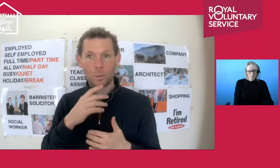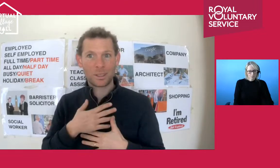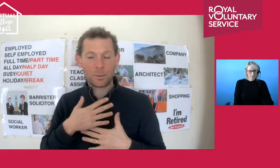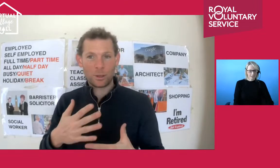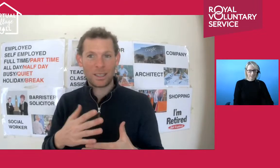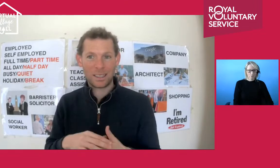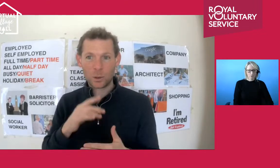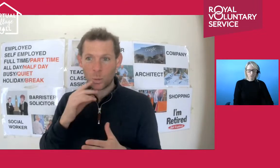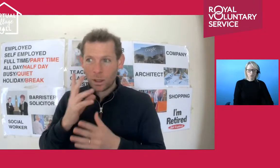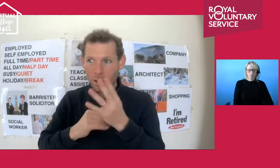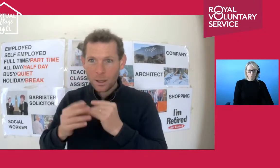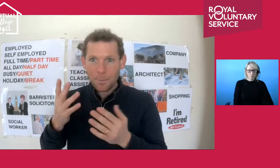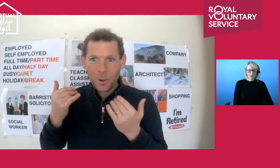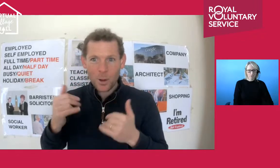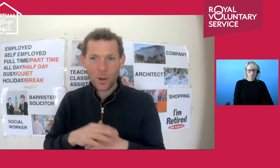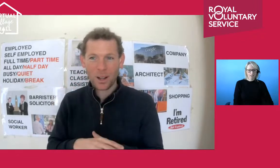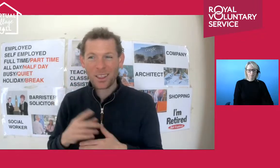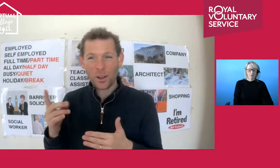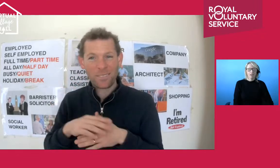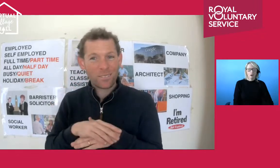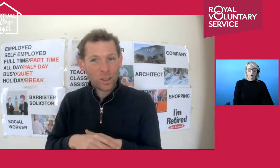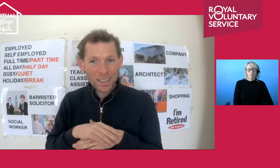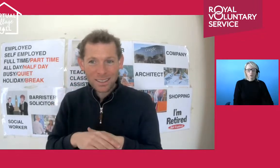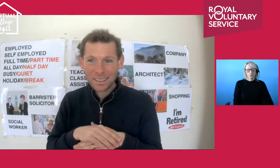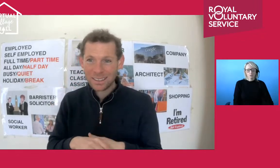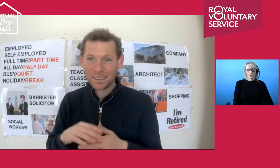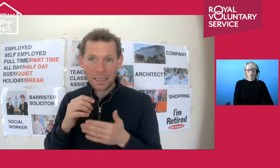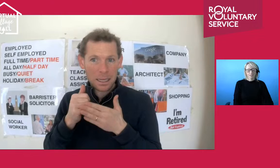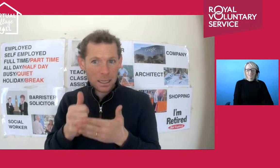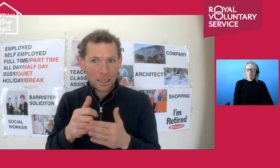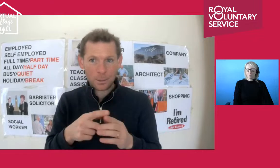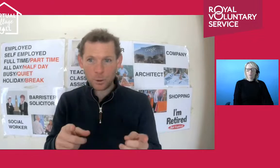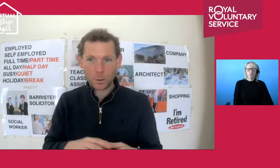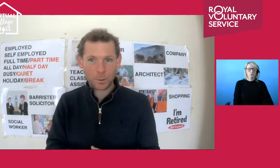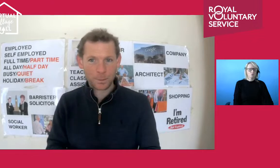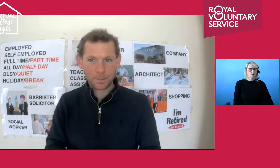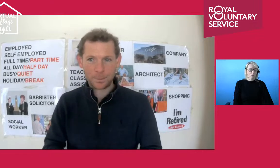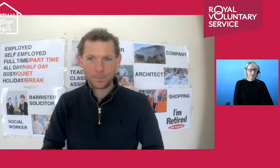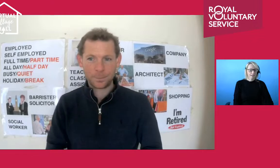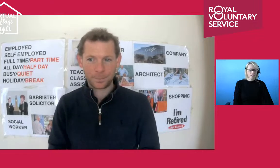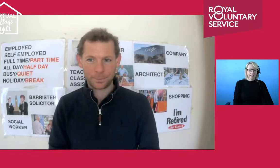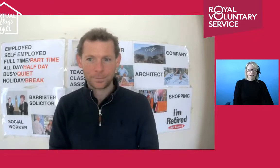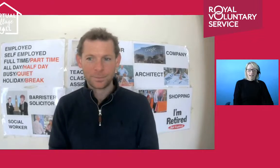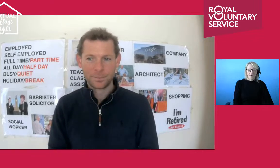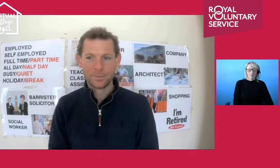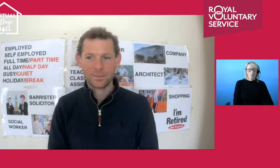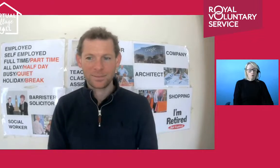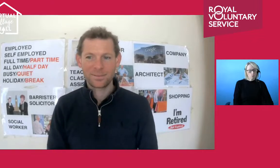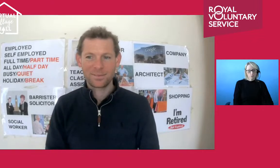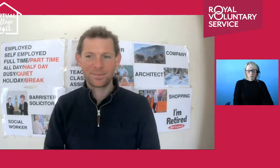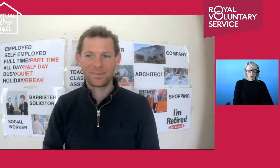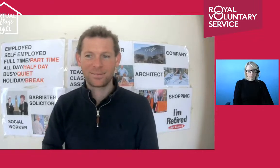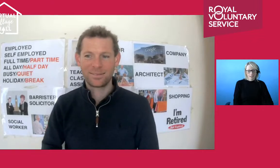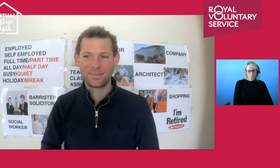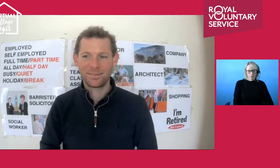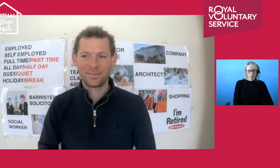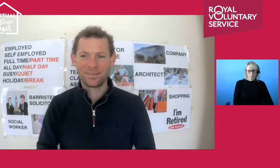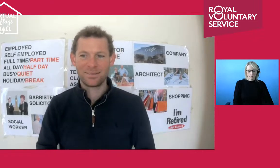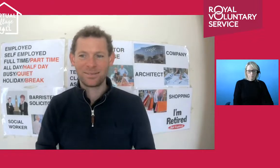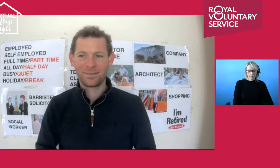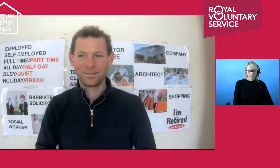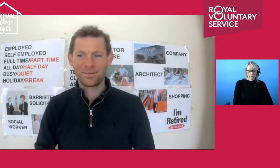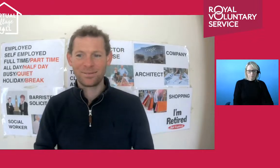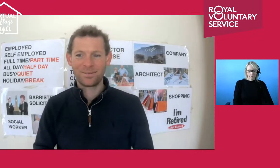it's the same with sign language, and you will surprise yourself how much you will learn. And deaf people are so friendly and always will want to help